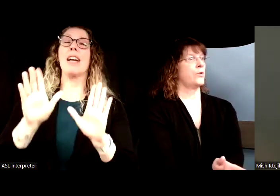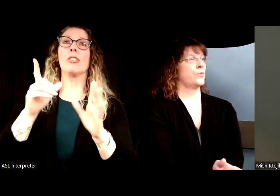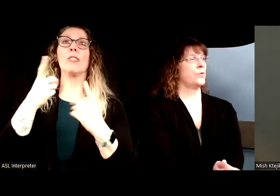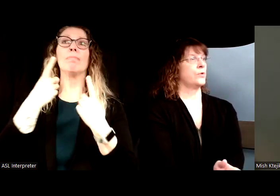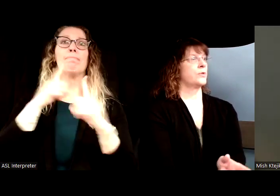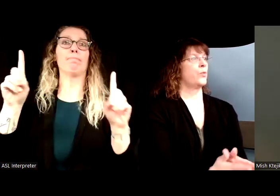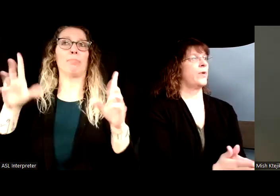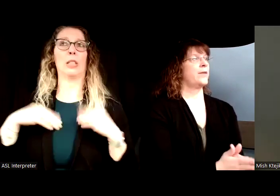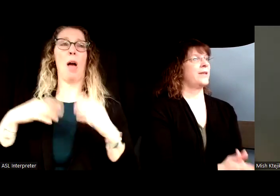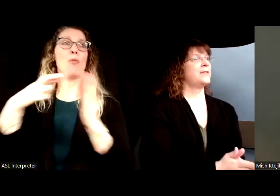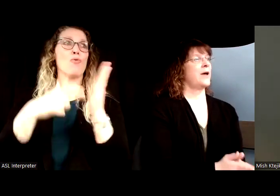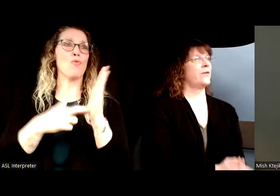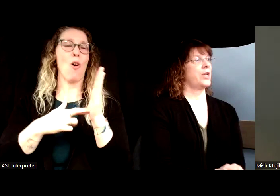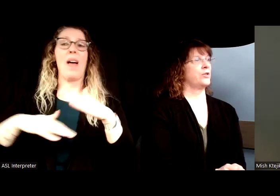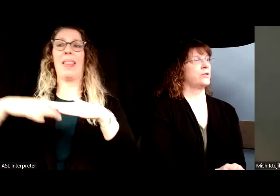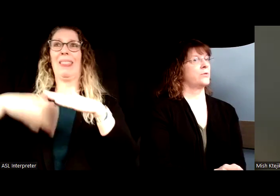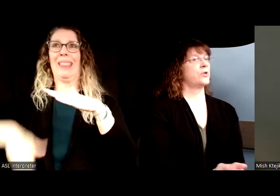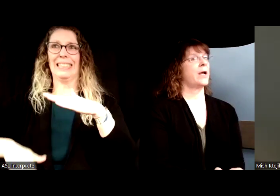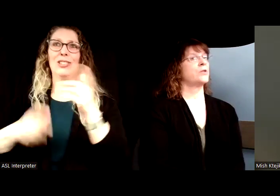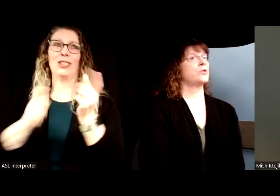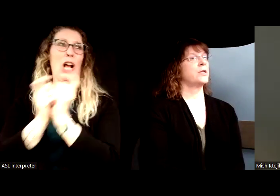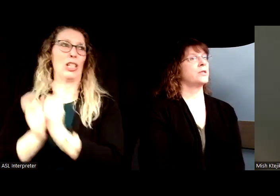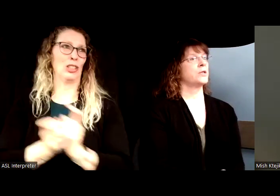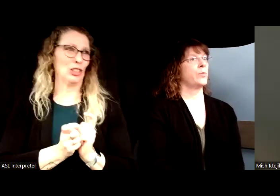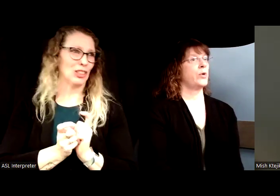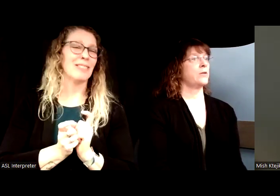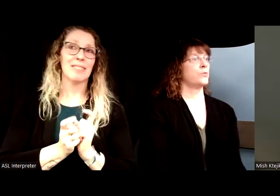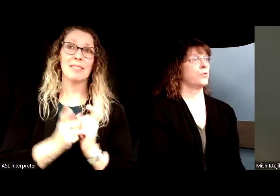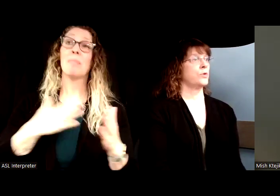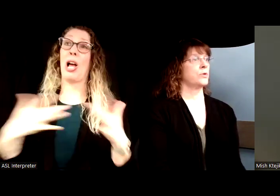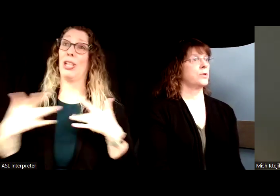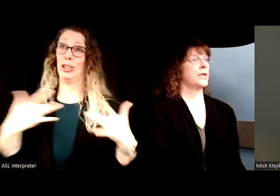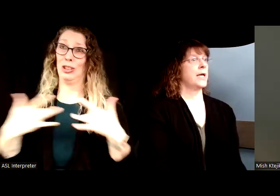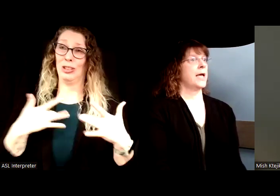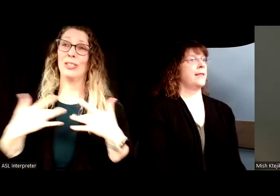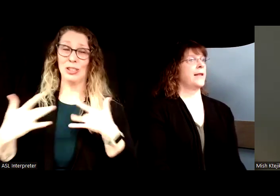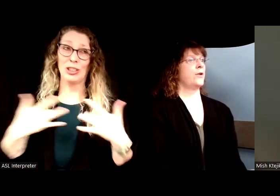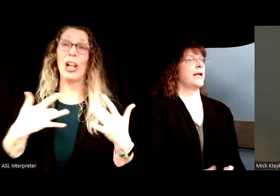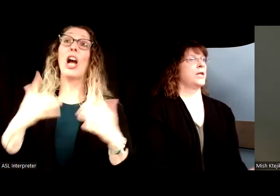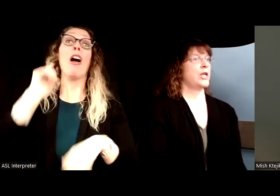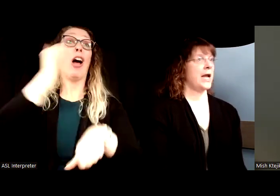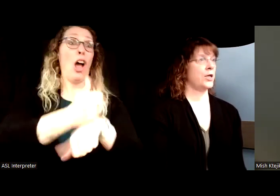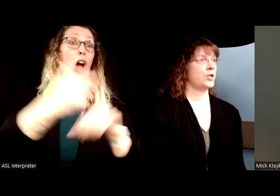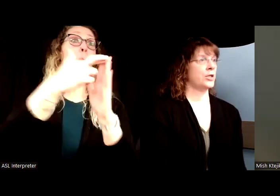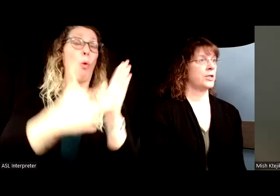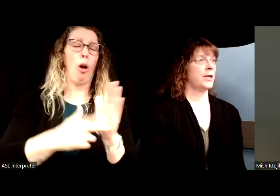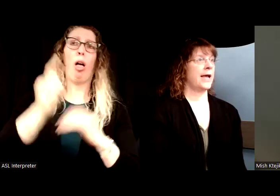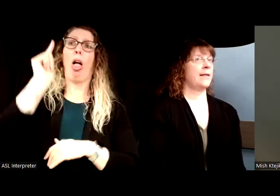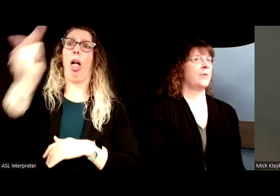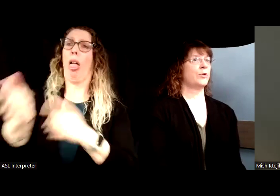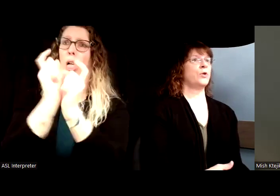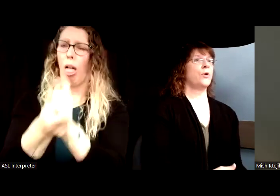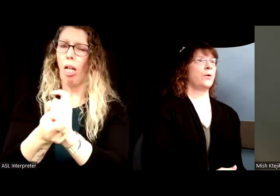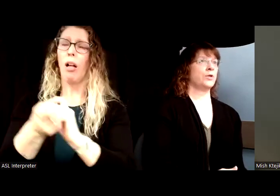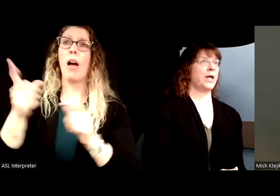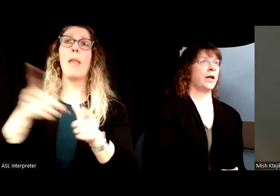adopting those rules with the least amount of changes. So my concern is we put out some rules and Yes, then they get it's Jack, yes. changed. And then